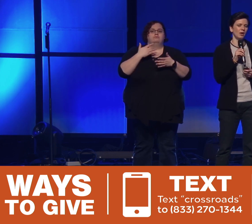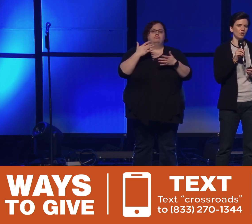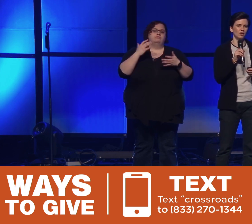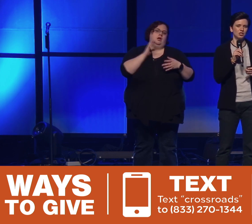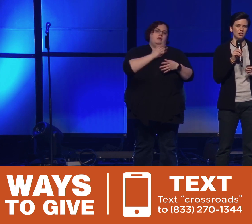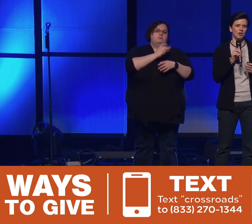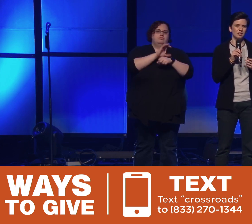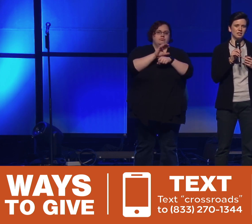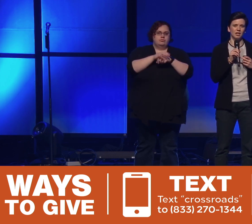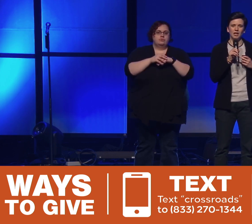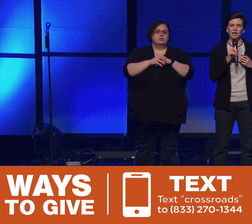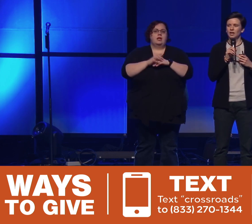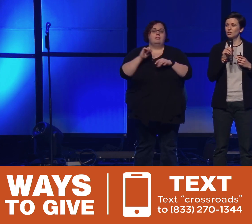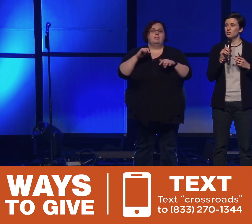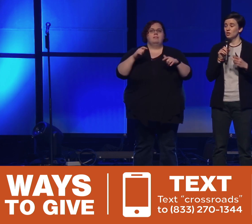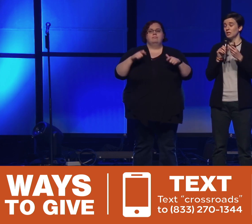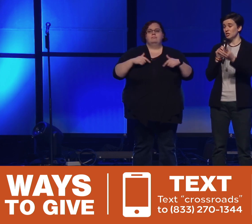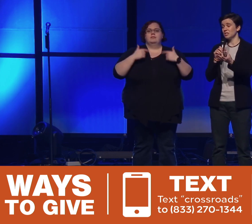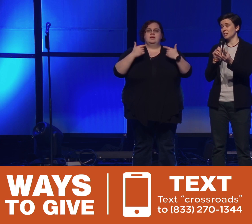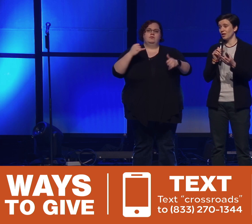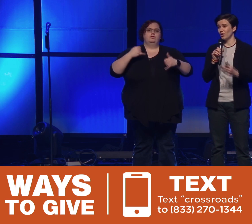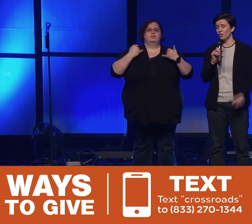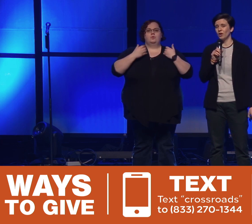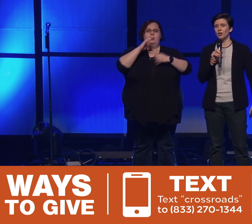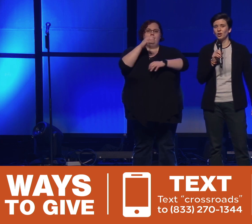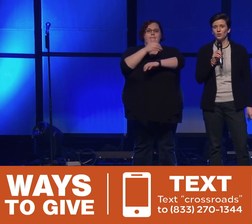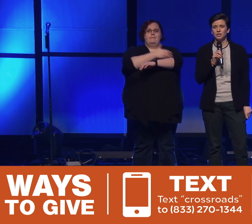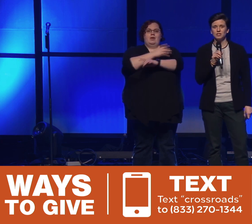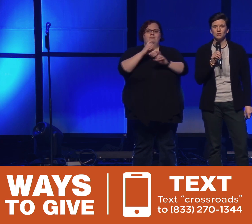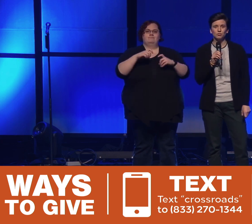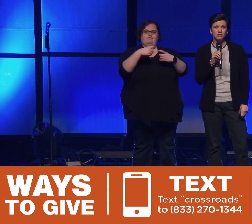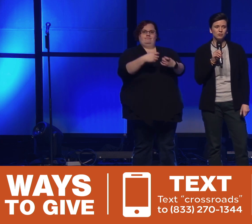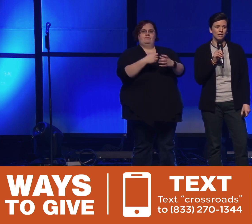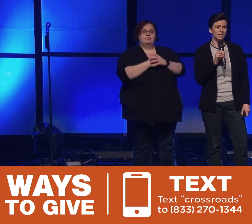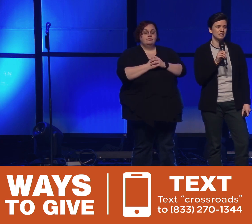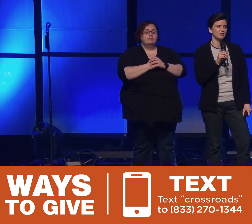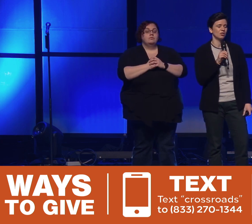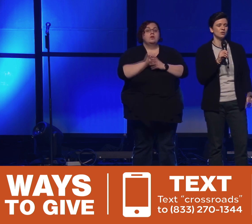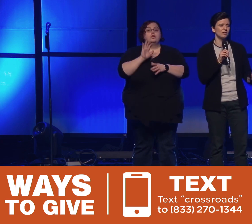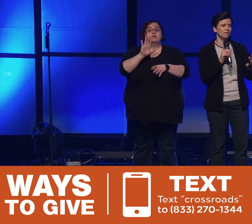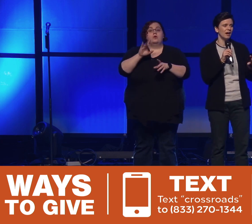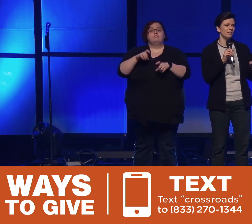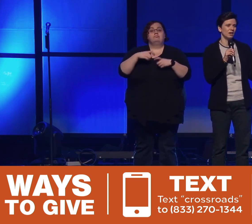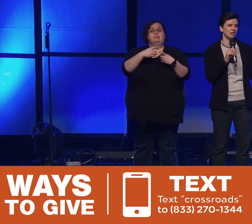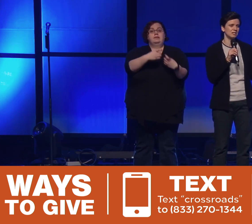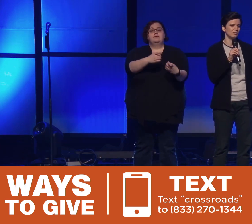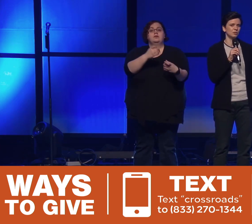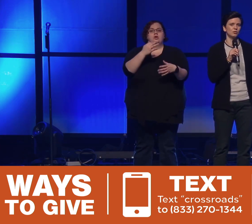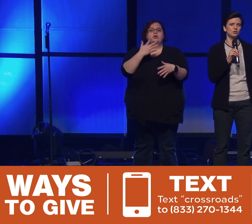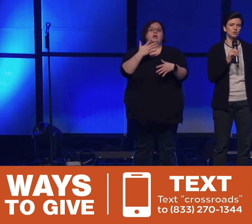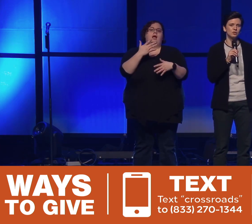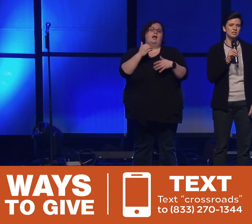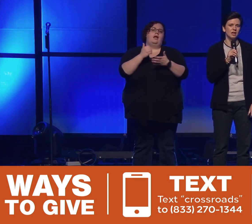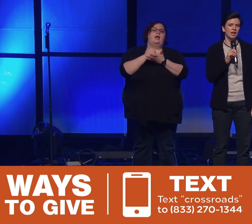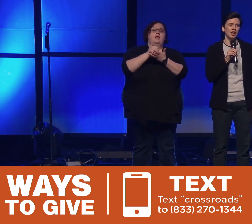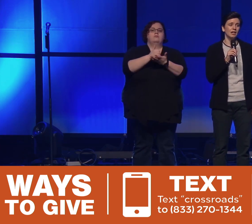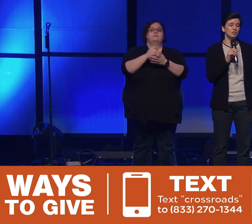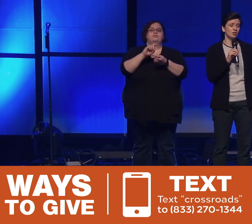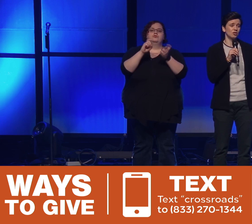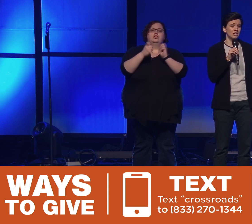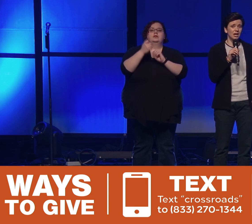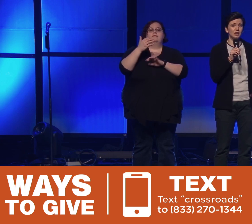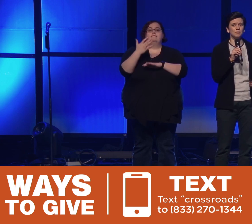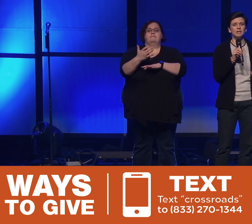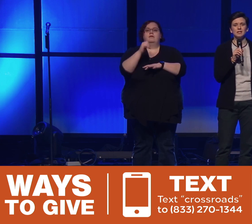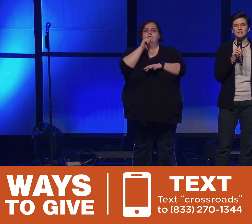joy and the power of generosity. Your donations today, though, are going to rewrite those 5 unacceptable truths